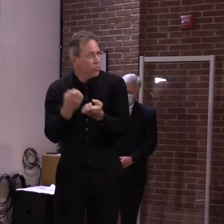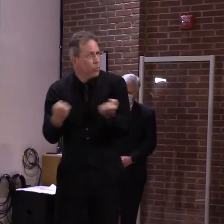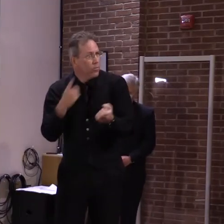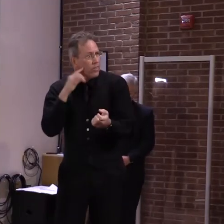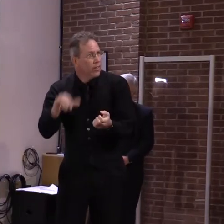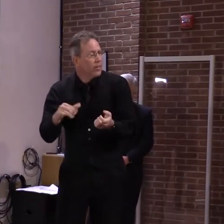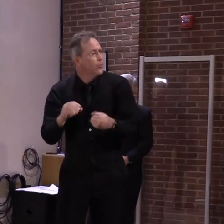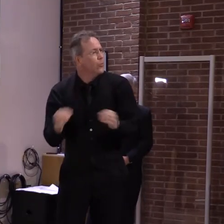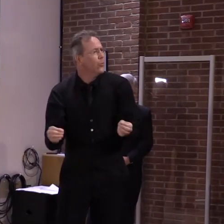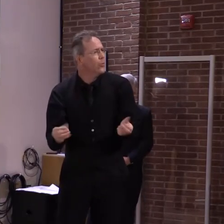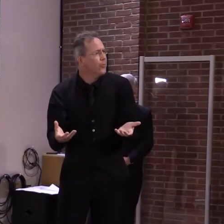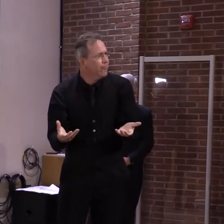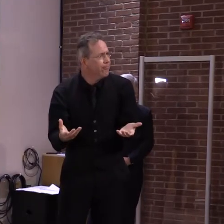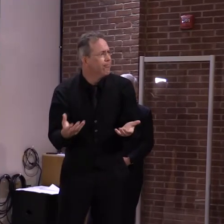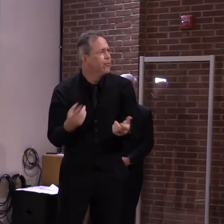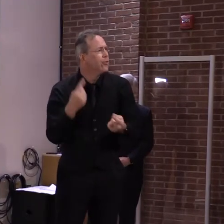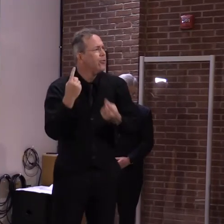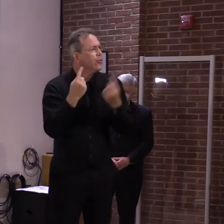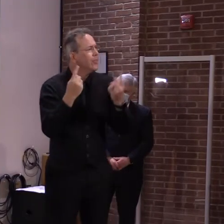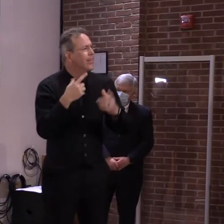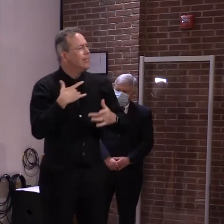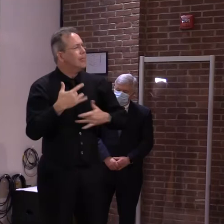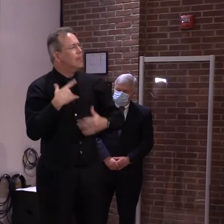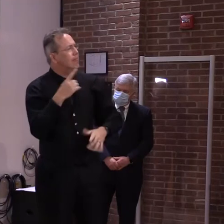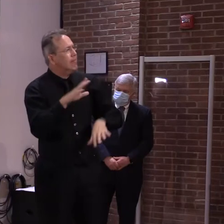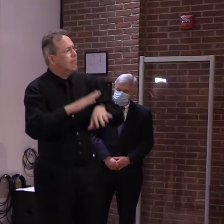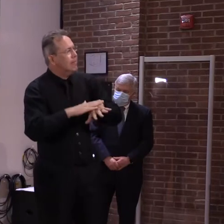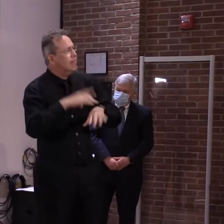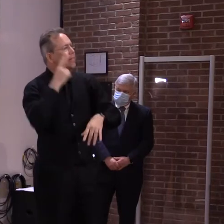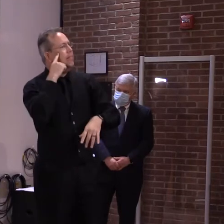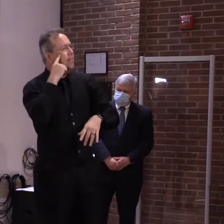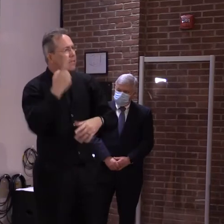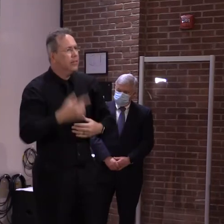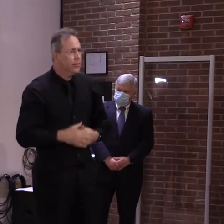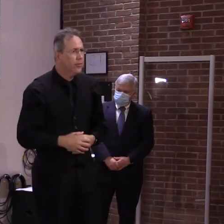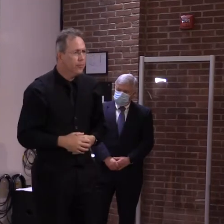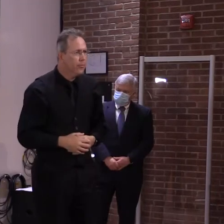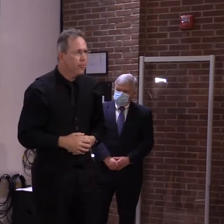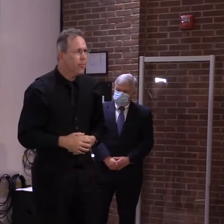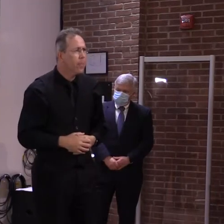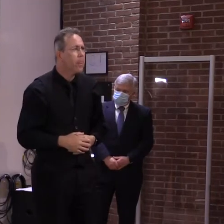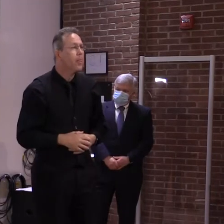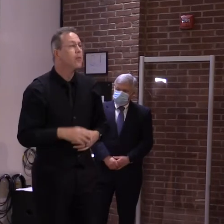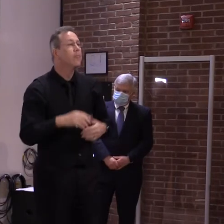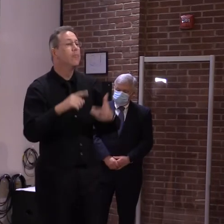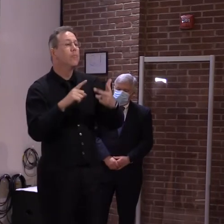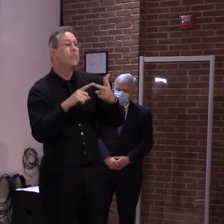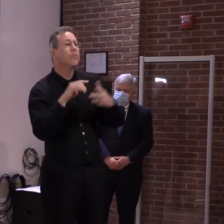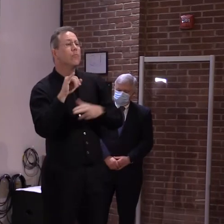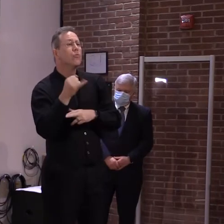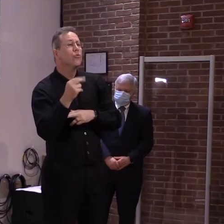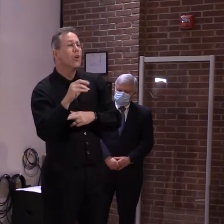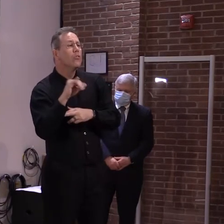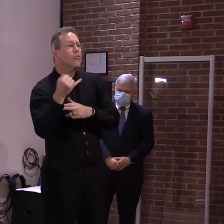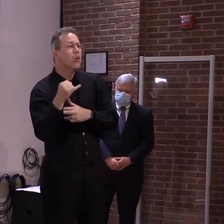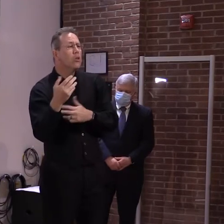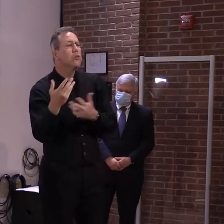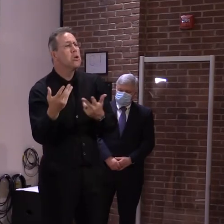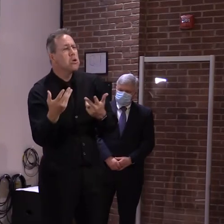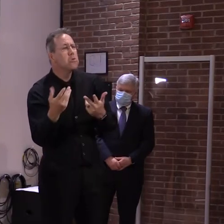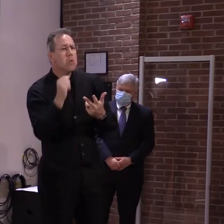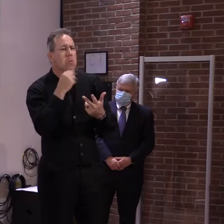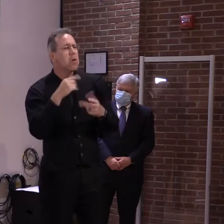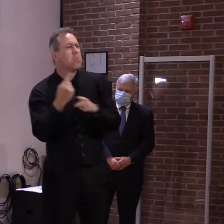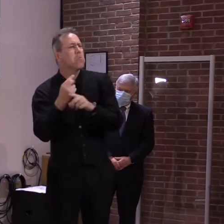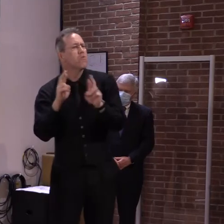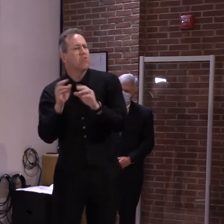So this has been an issue. It won't be as big an issue with Johnson & Johnson, but some of the others could be a limiting